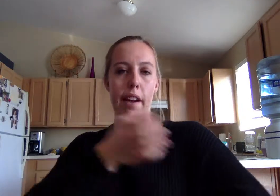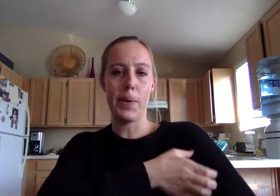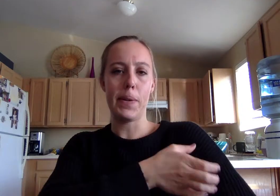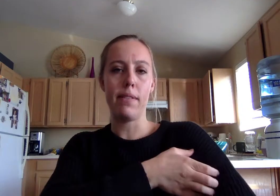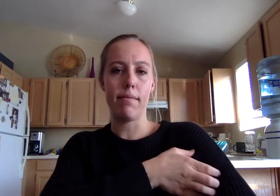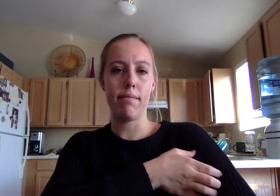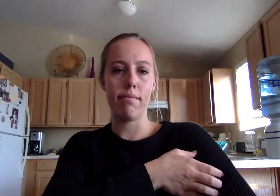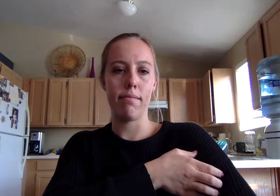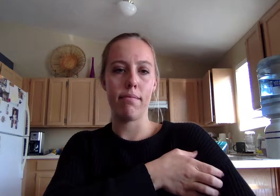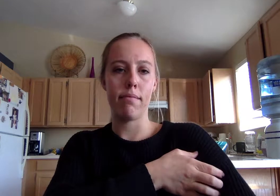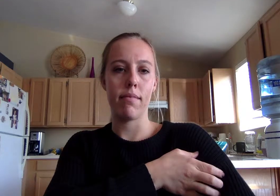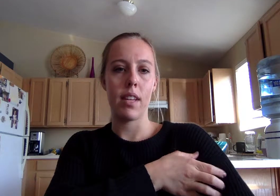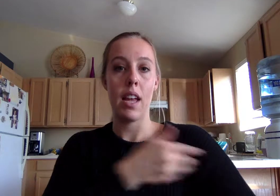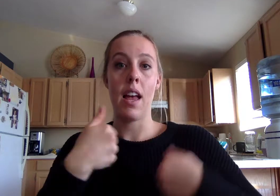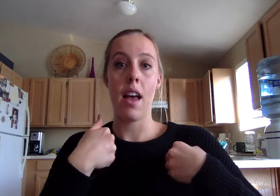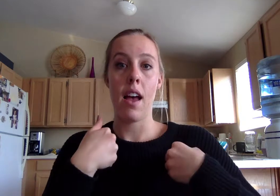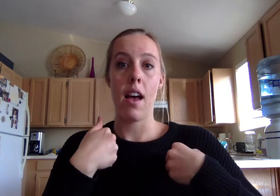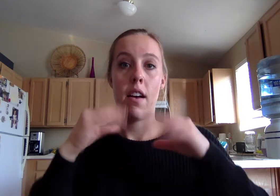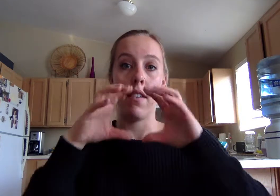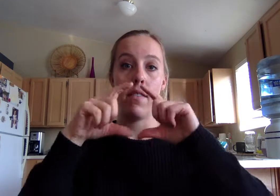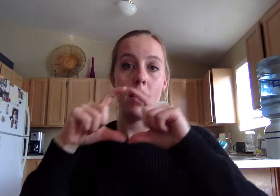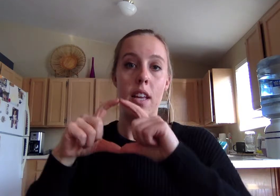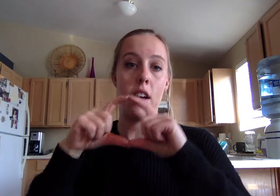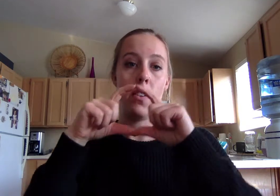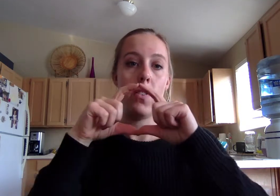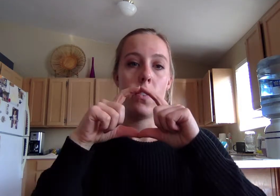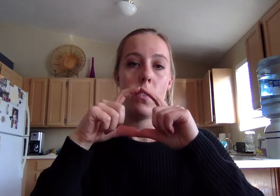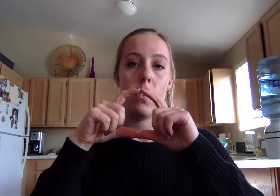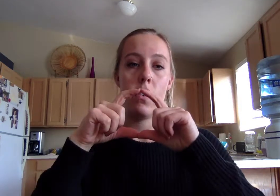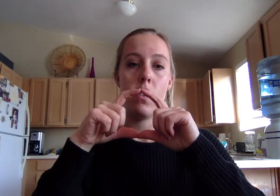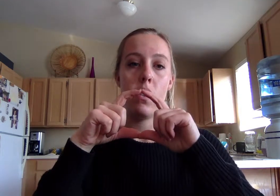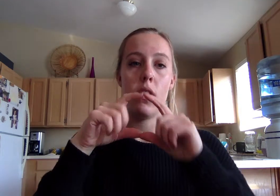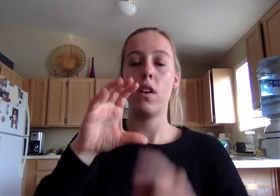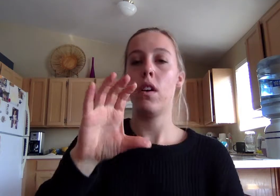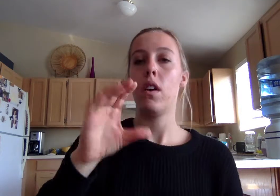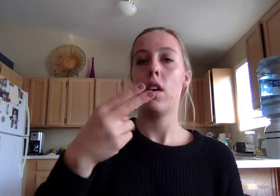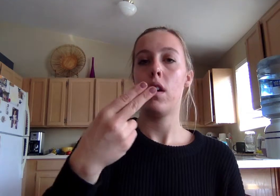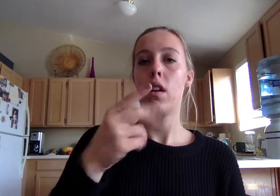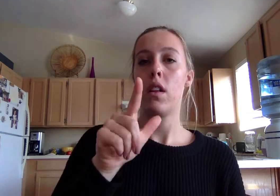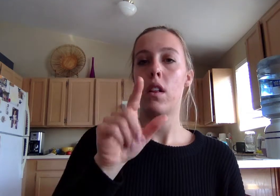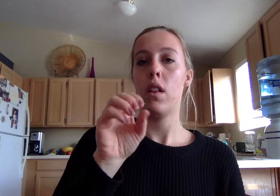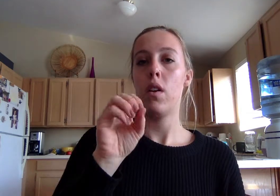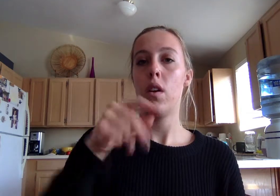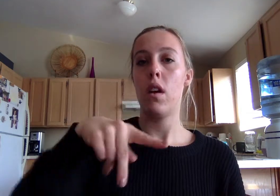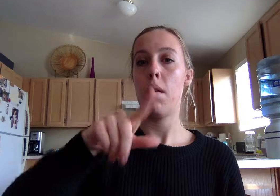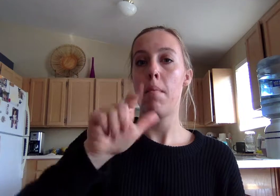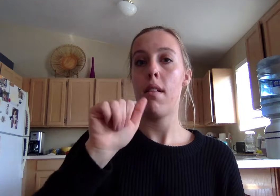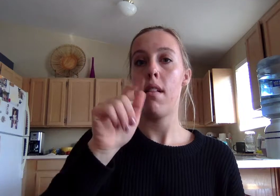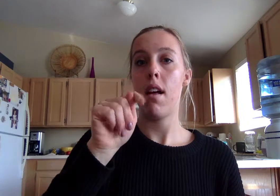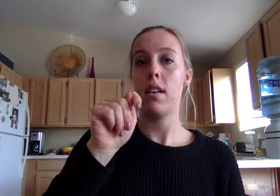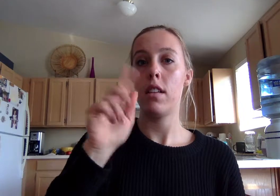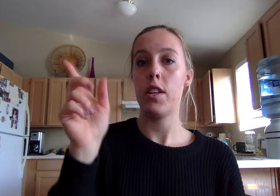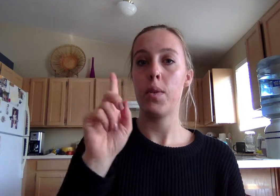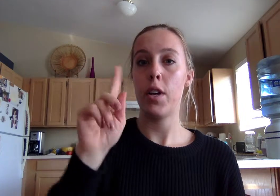have cells with an organelle called a chloroplast. The chloroplast is where photosynthesis happens.